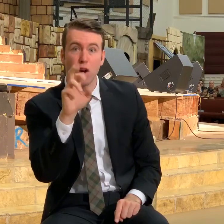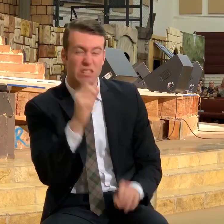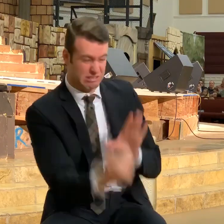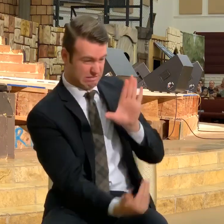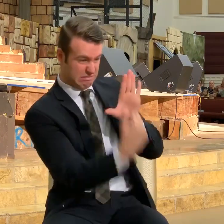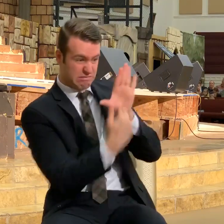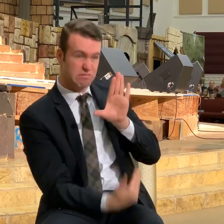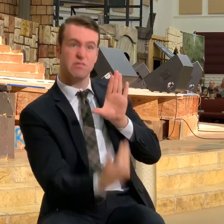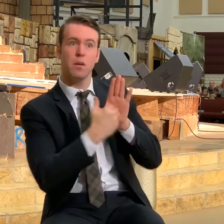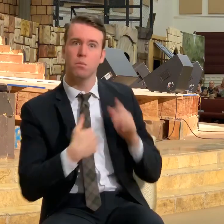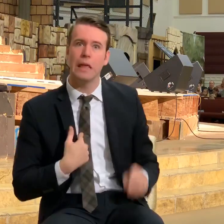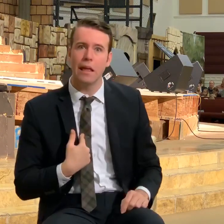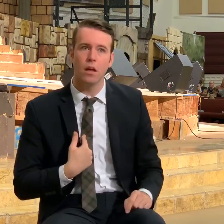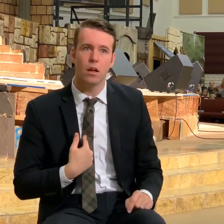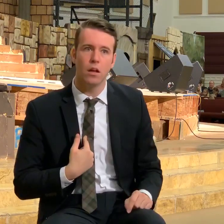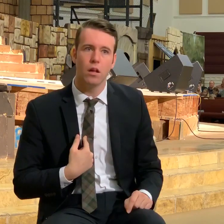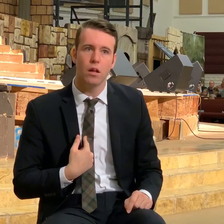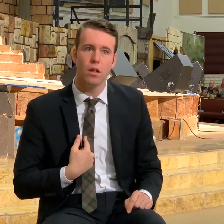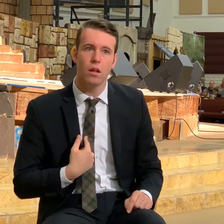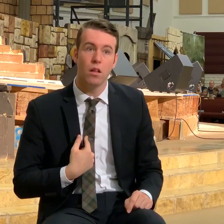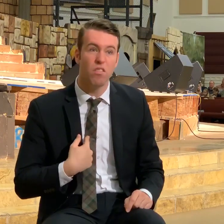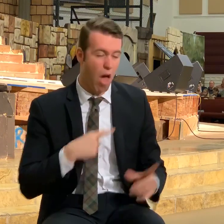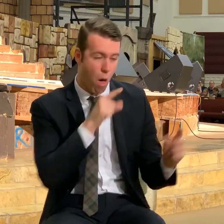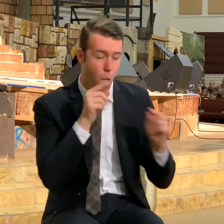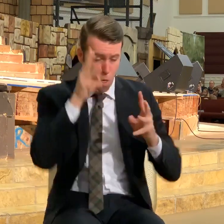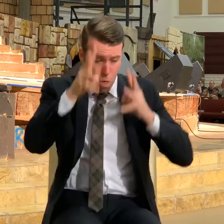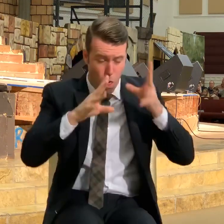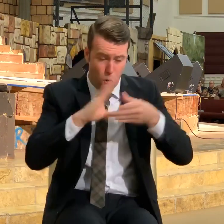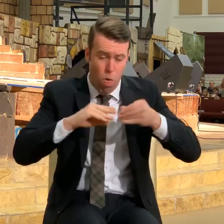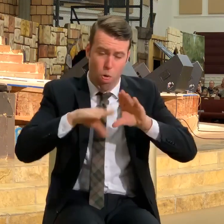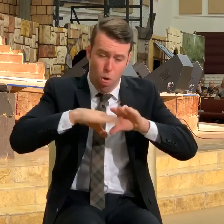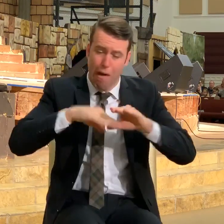living off of what other people's issues were.